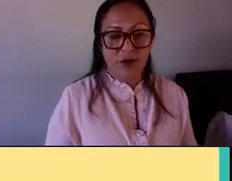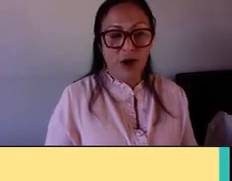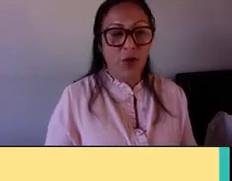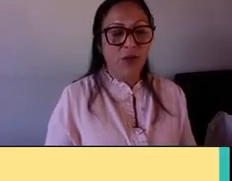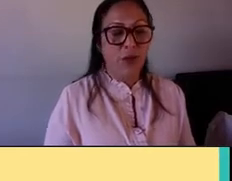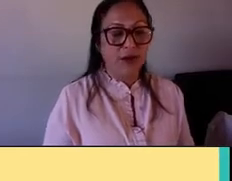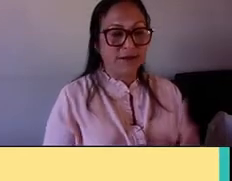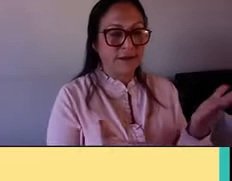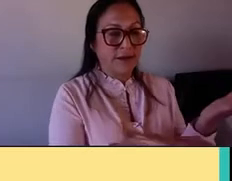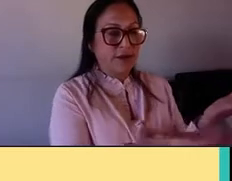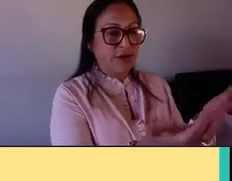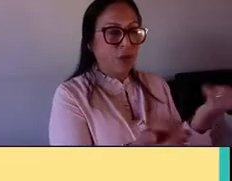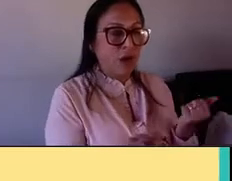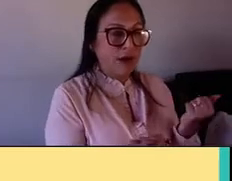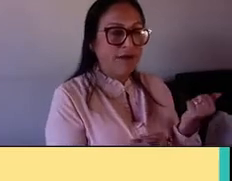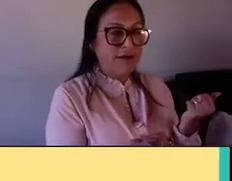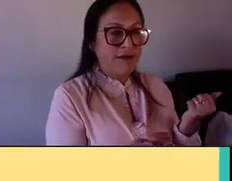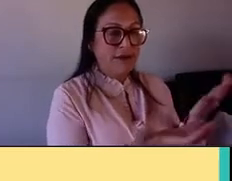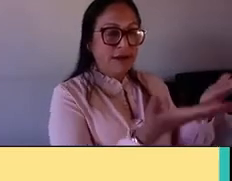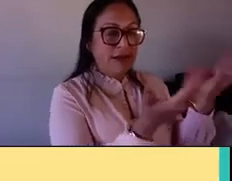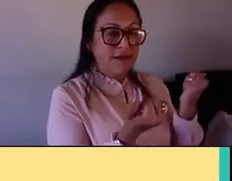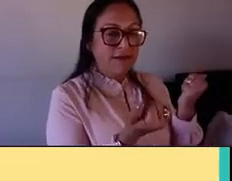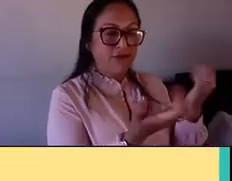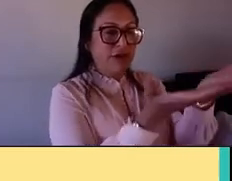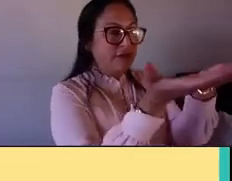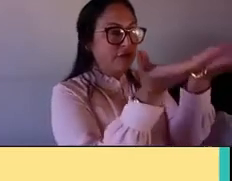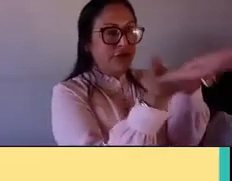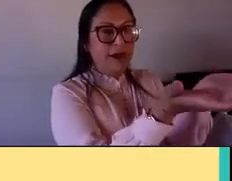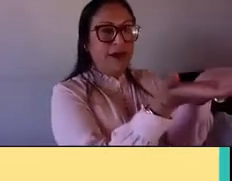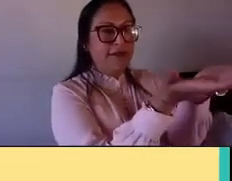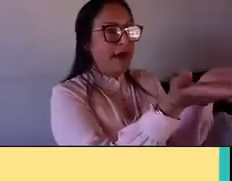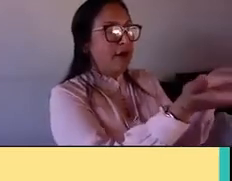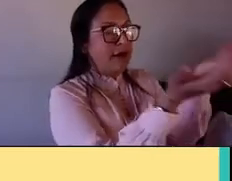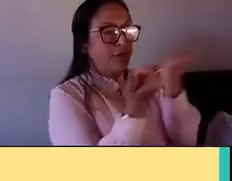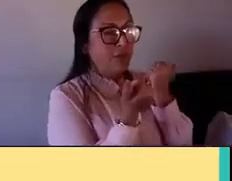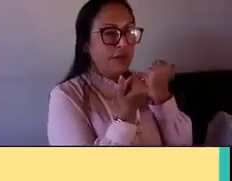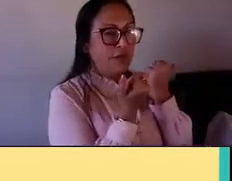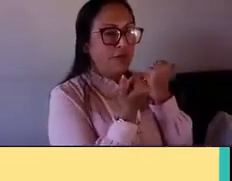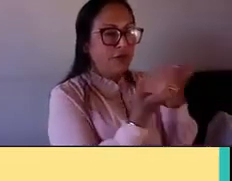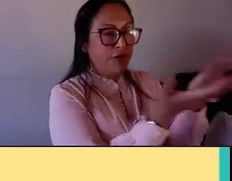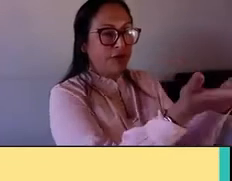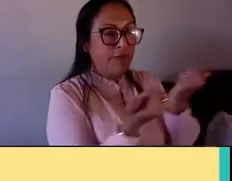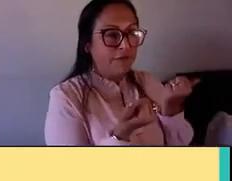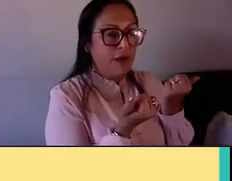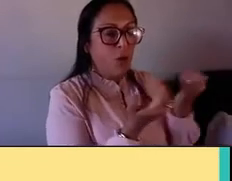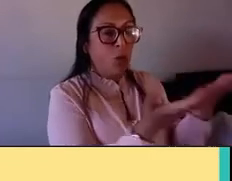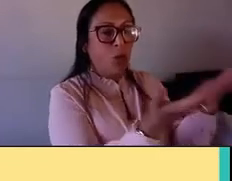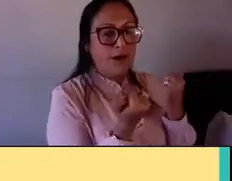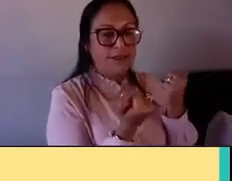we'll start with want. So want is just your 2 hands out and you're pulling it towards